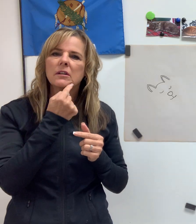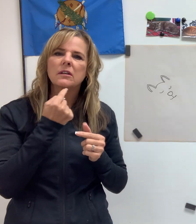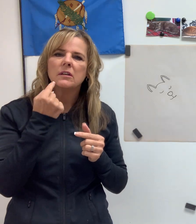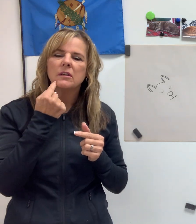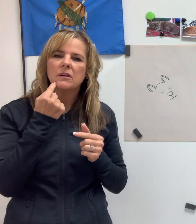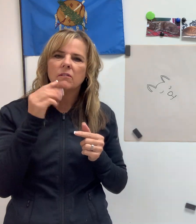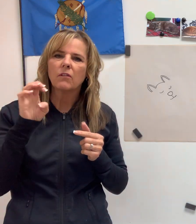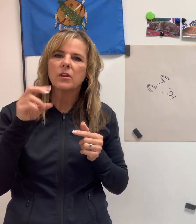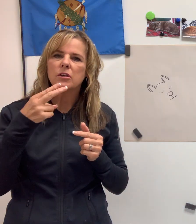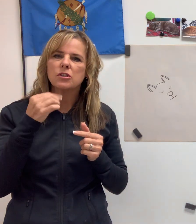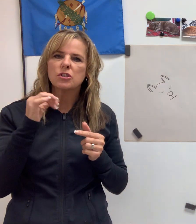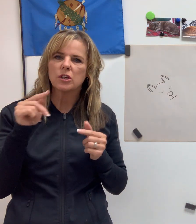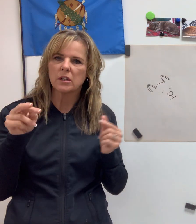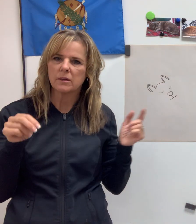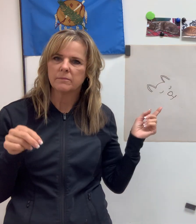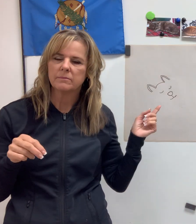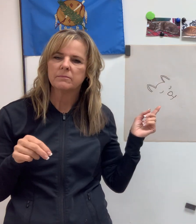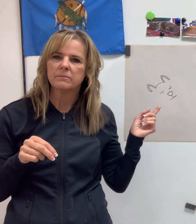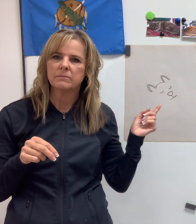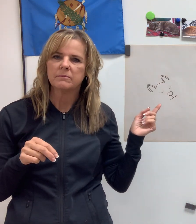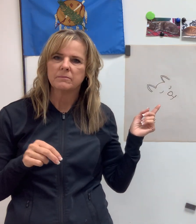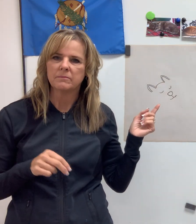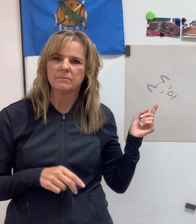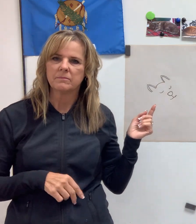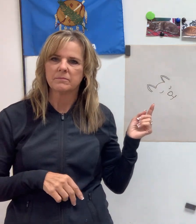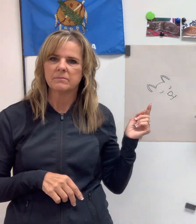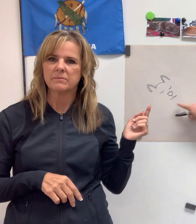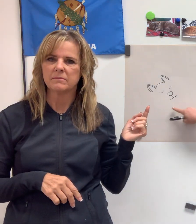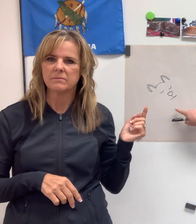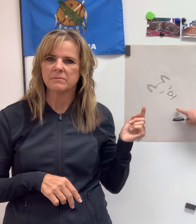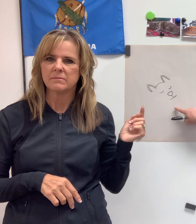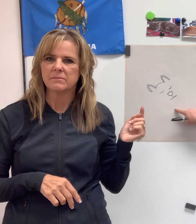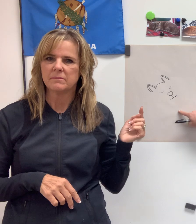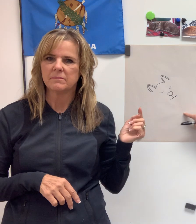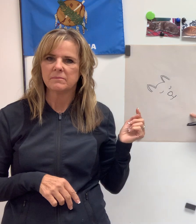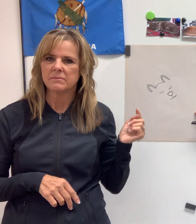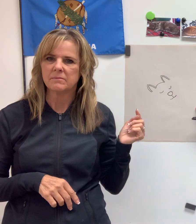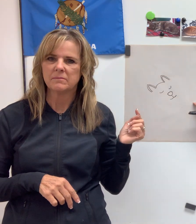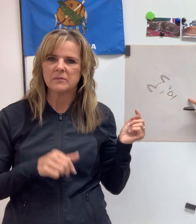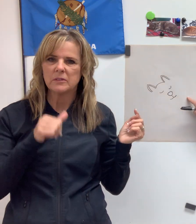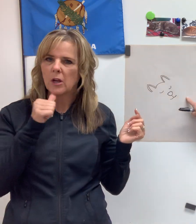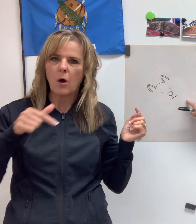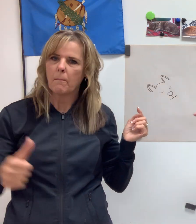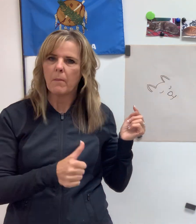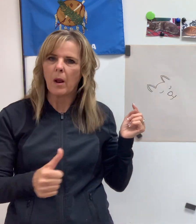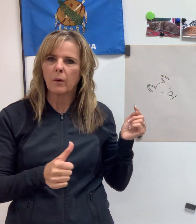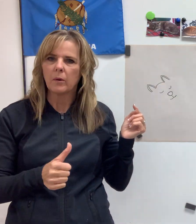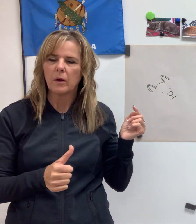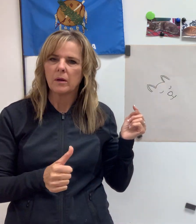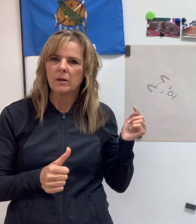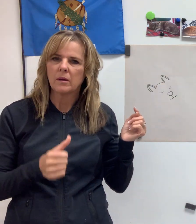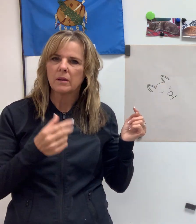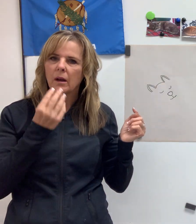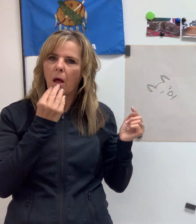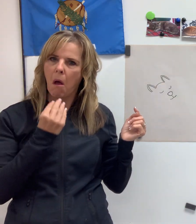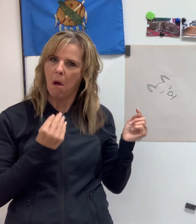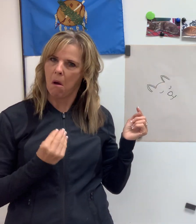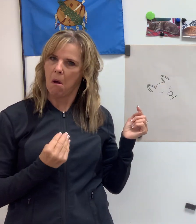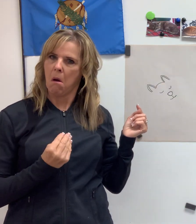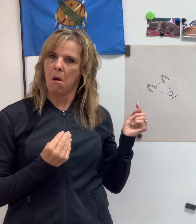here for the chin. It's not very far away from the mouth, so don't make a chin way down here. Then he'll look like